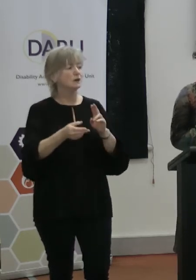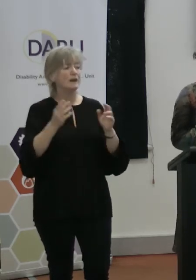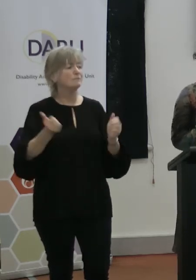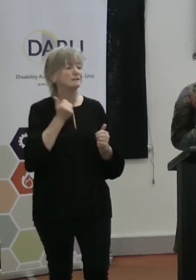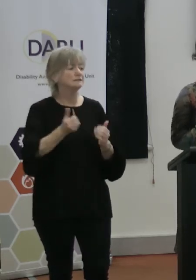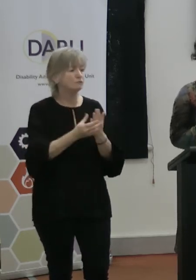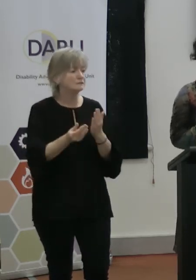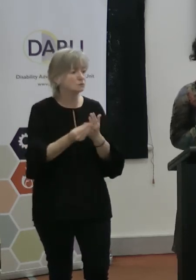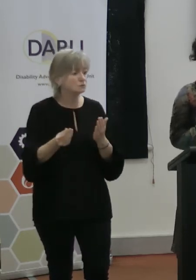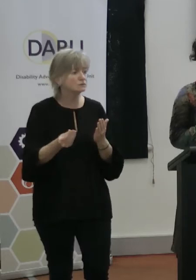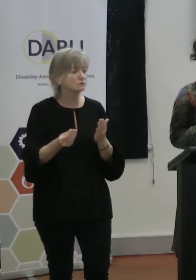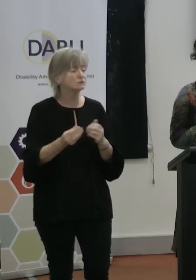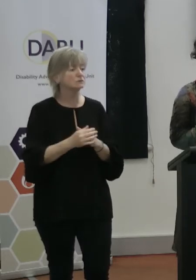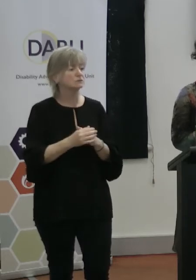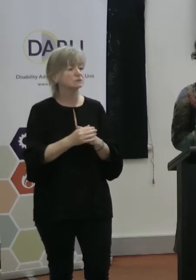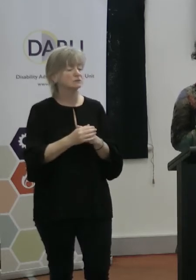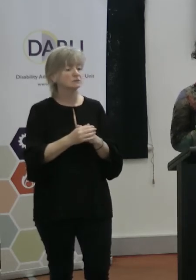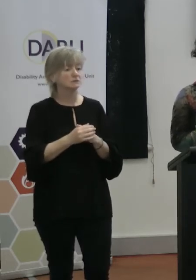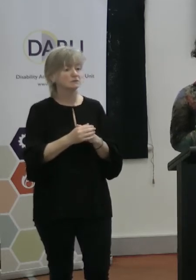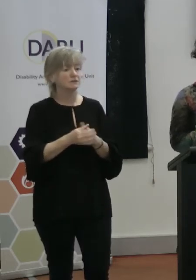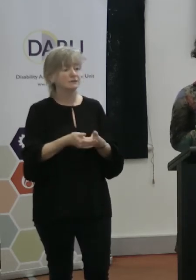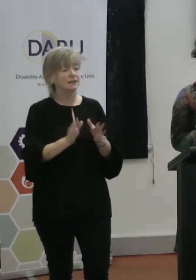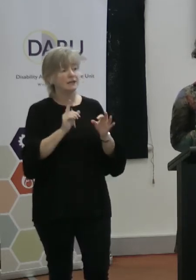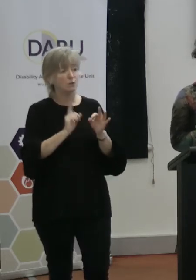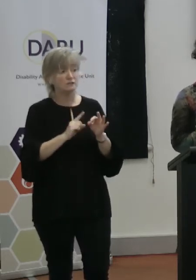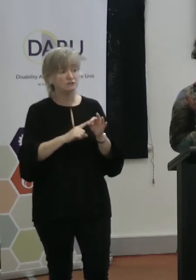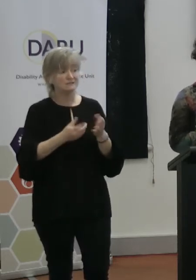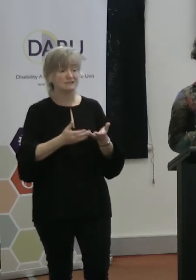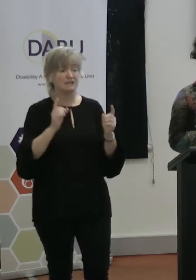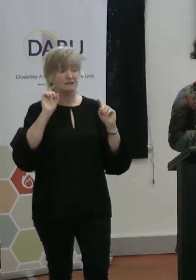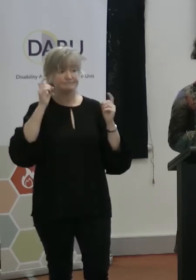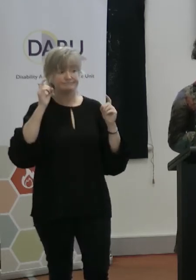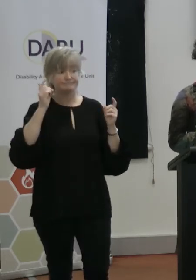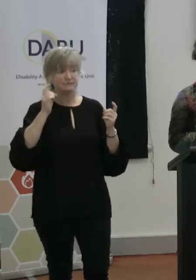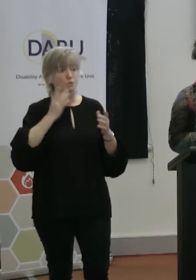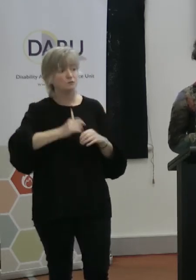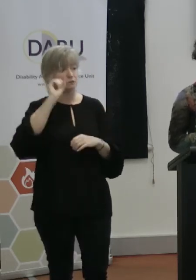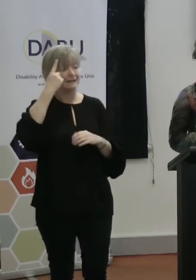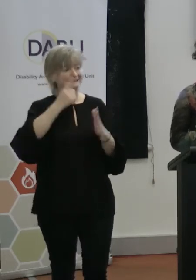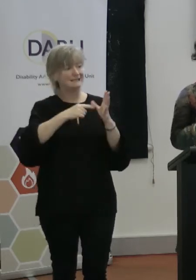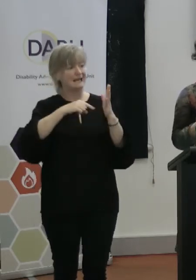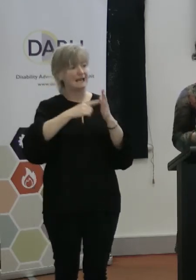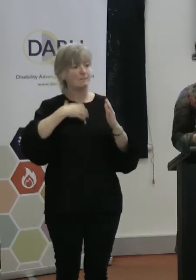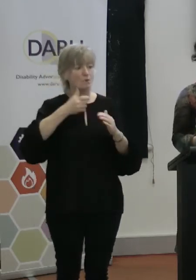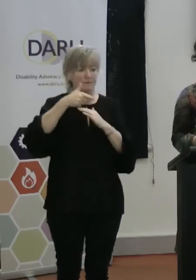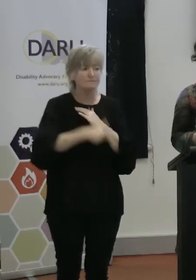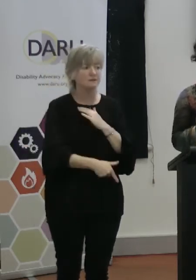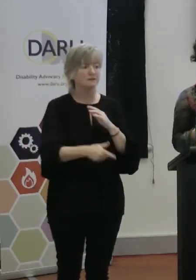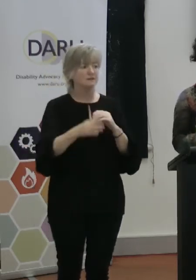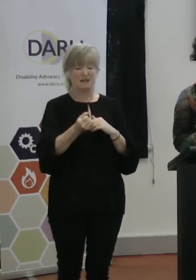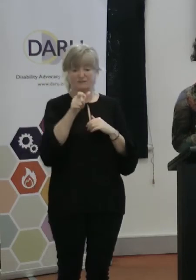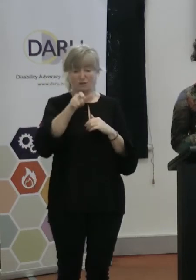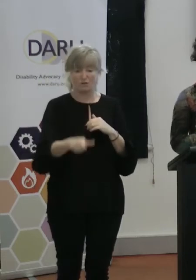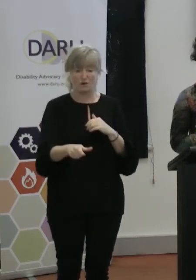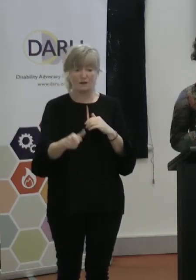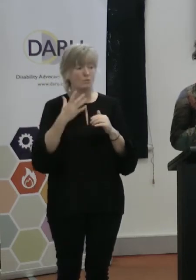resources available. Firstly, if you've got any questions or concerns, you want to understand the Act further, you've got a client who's entering